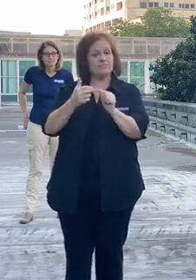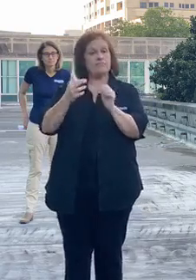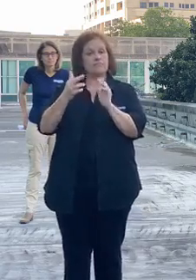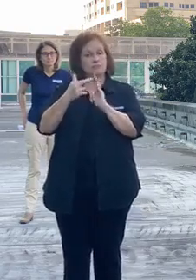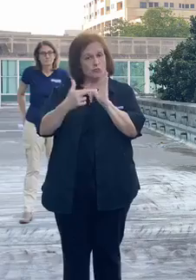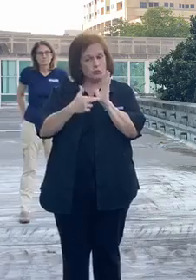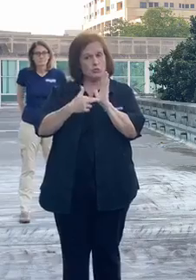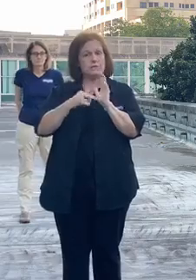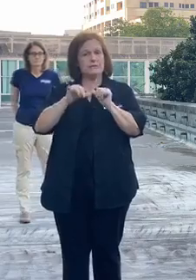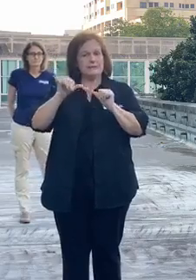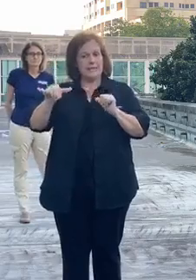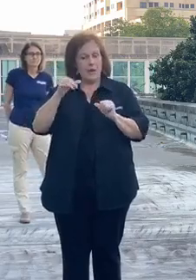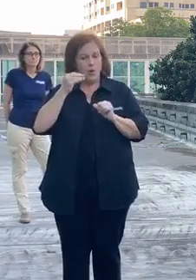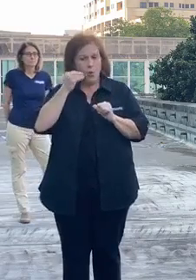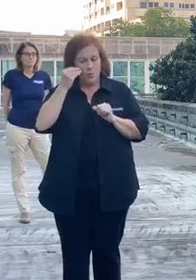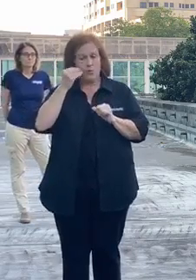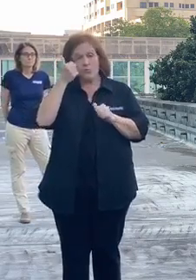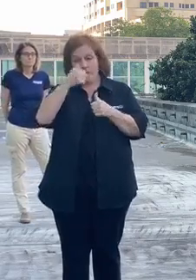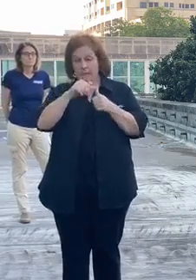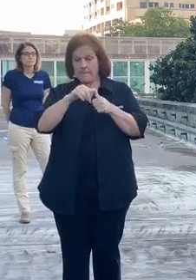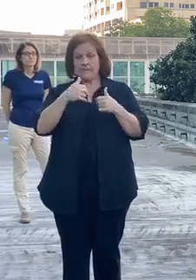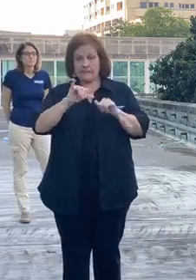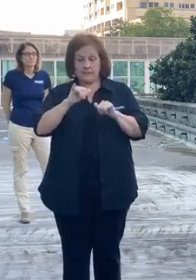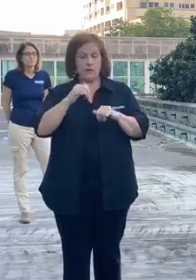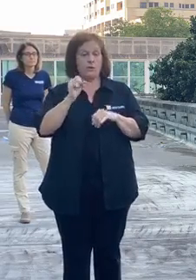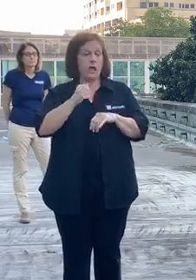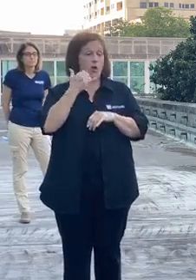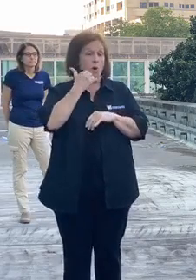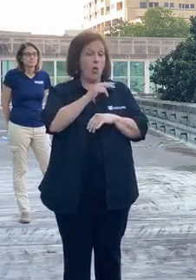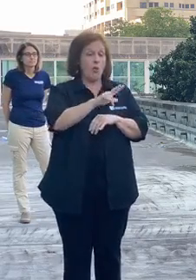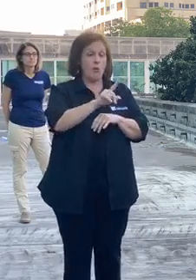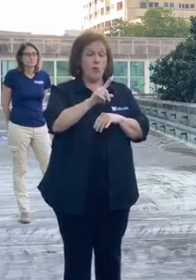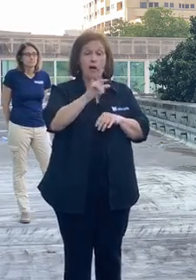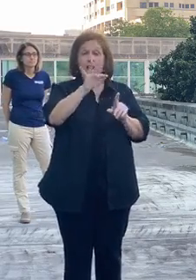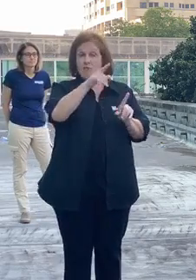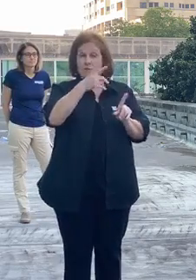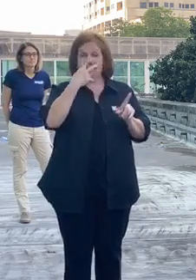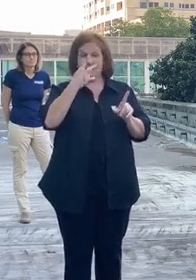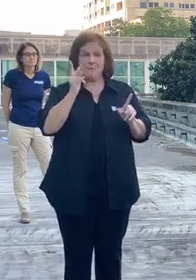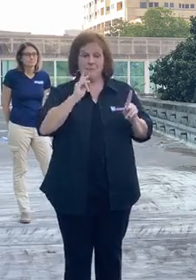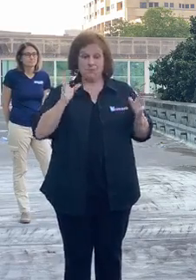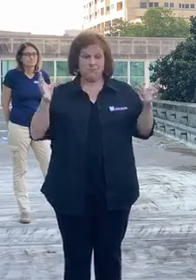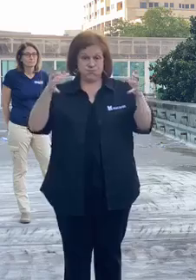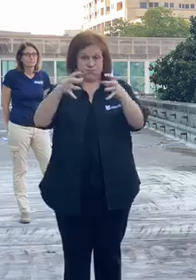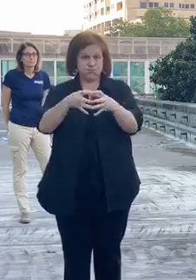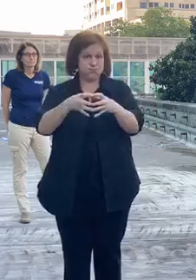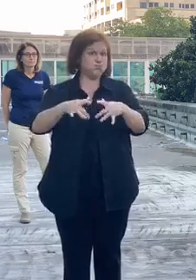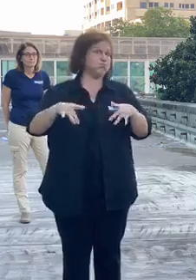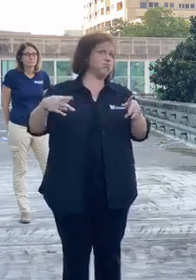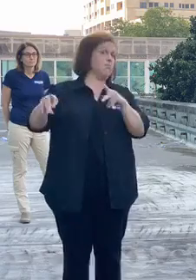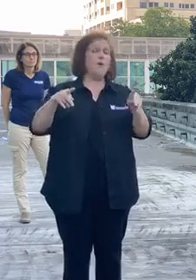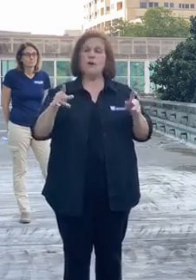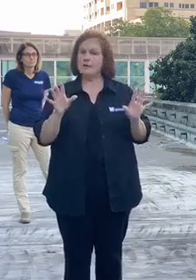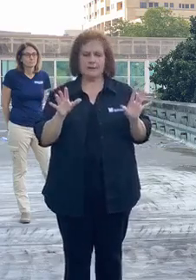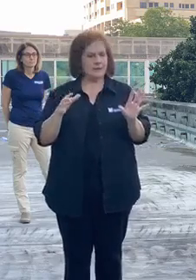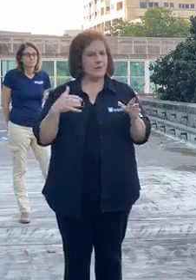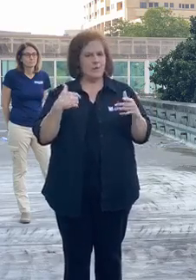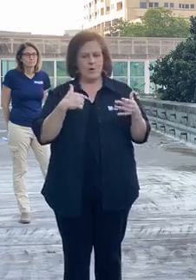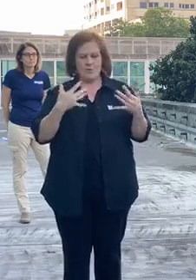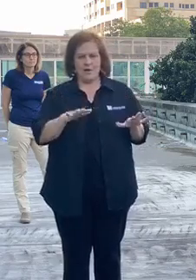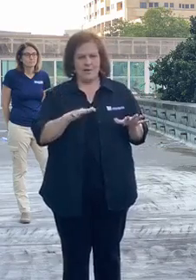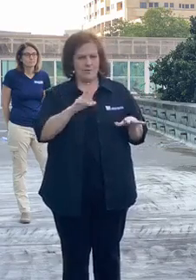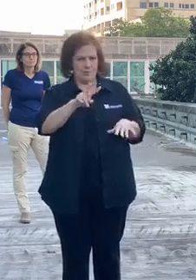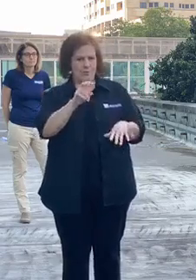the stay home order and bans on gatherings. You can call 311 to report illegal gatherings. We've already lost over 200 people in our